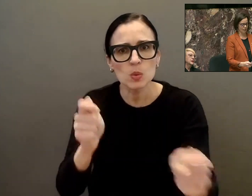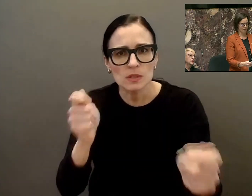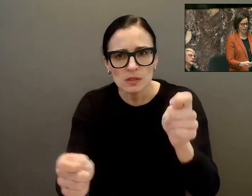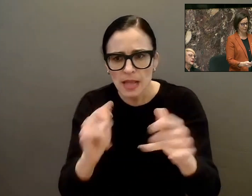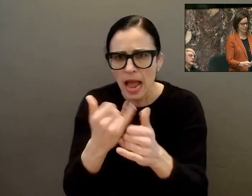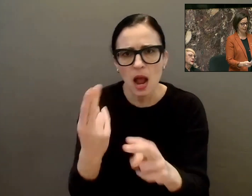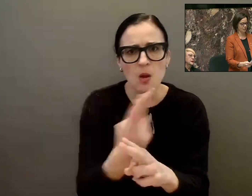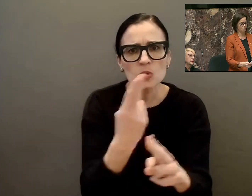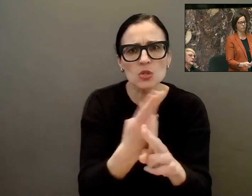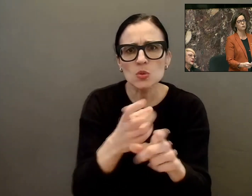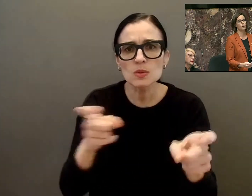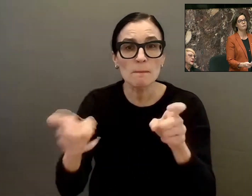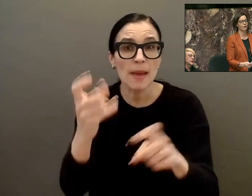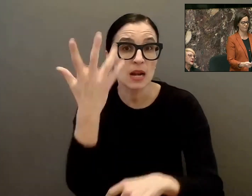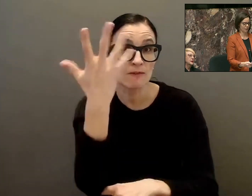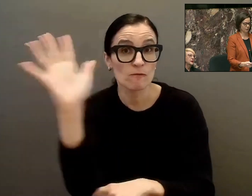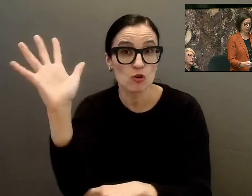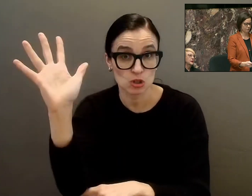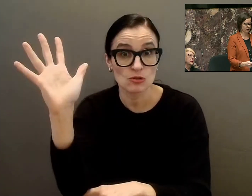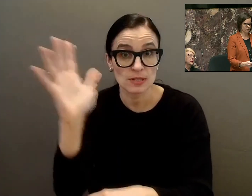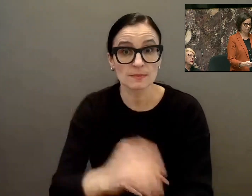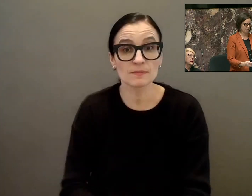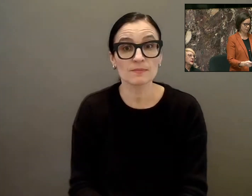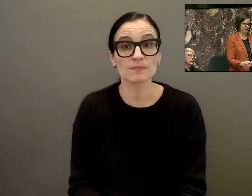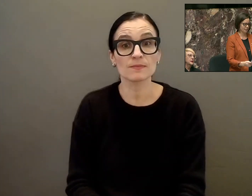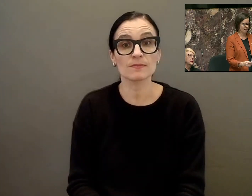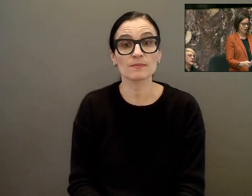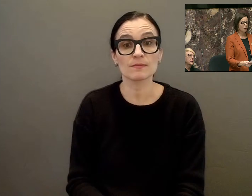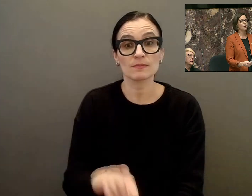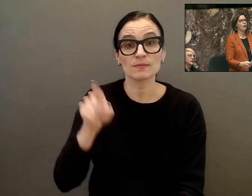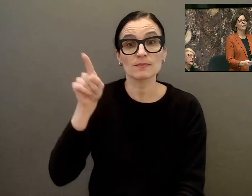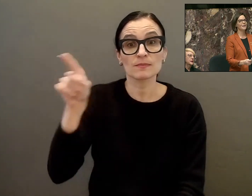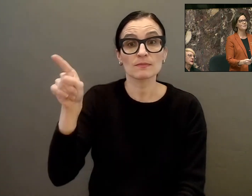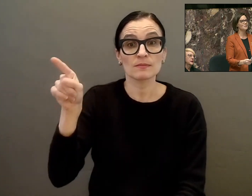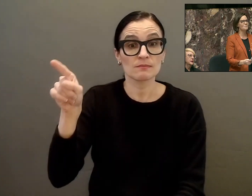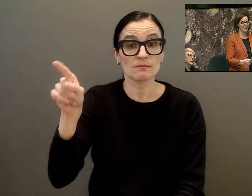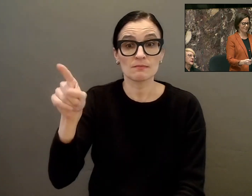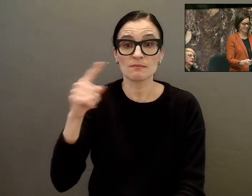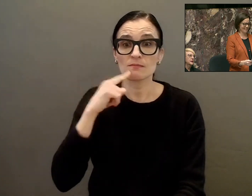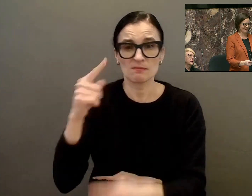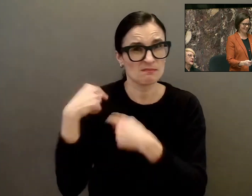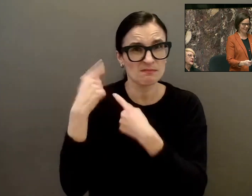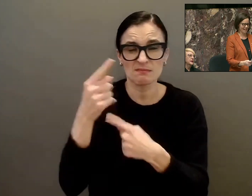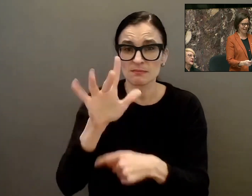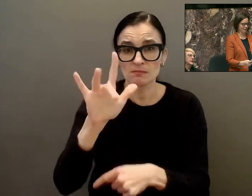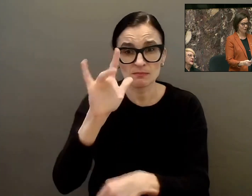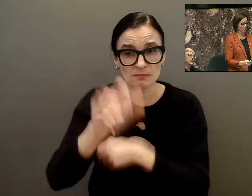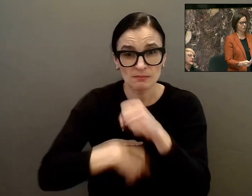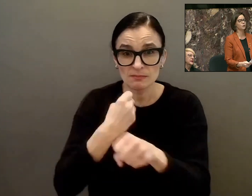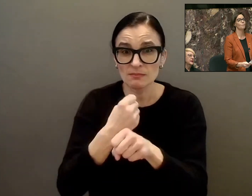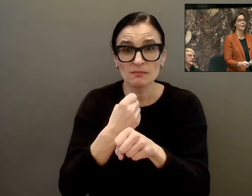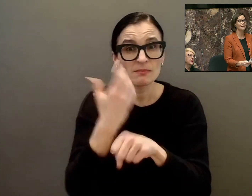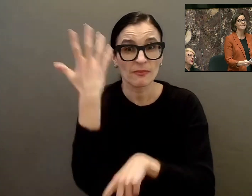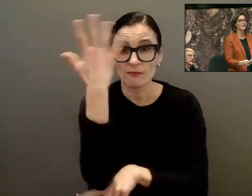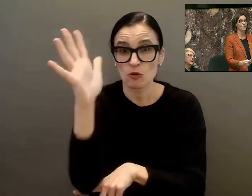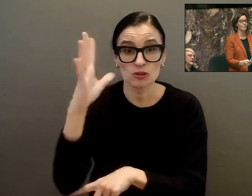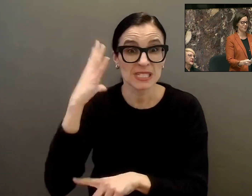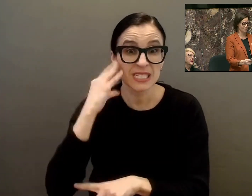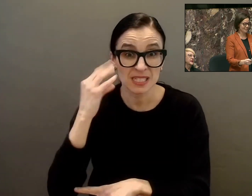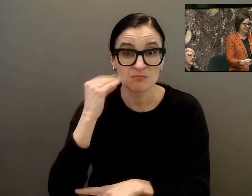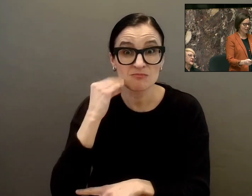leader in climate science with over 25 years of forestry experience. Colin, I am so proud to stand here today and acknowledge your